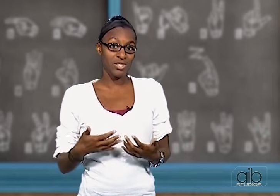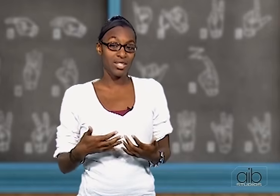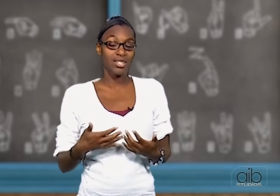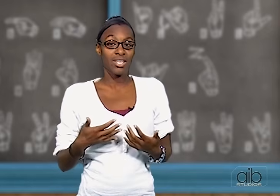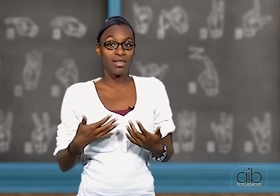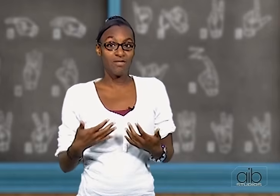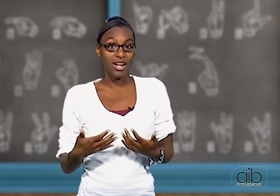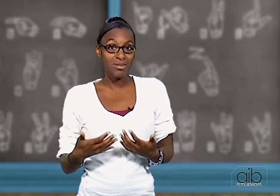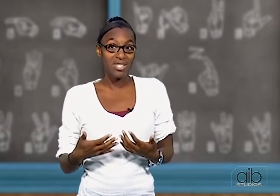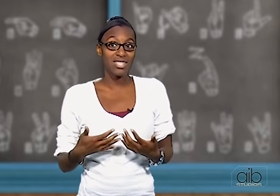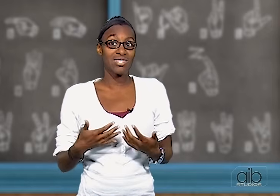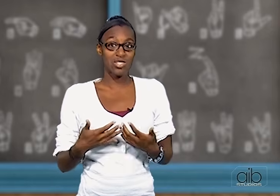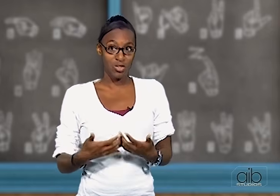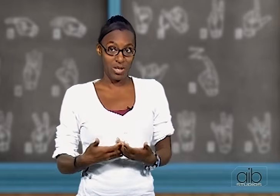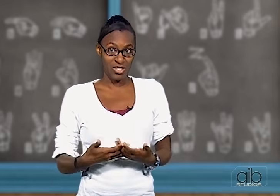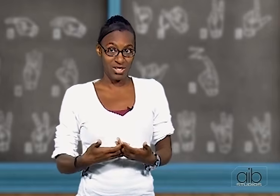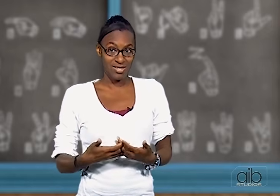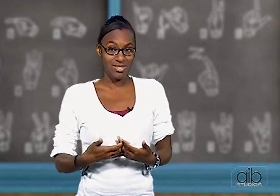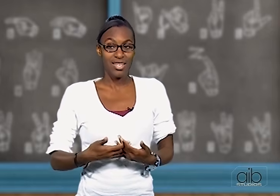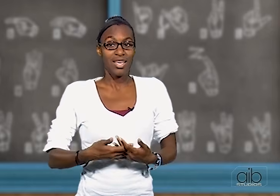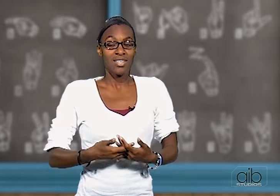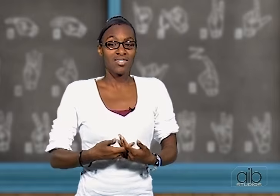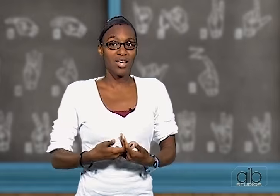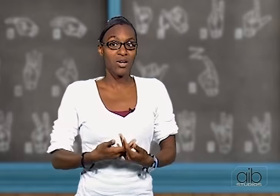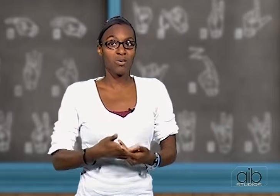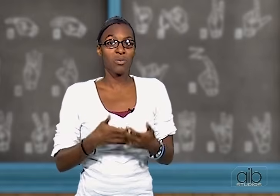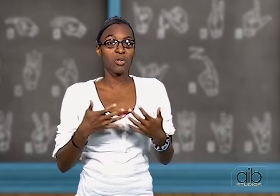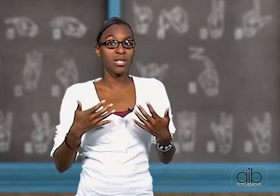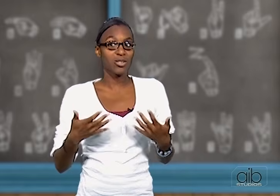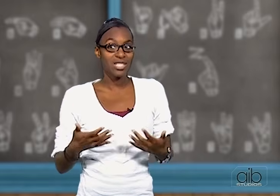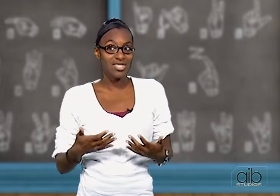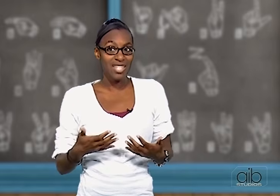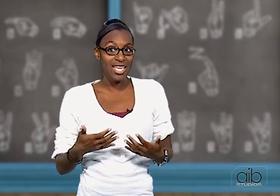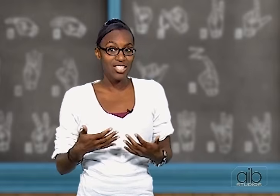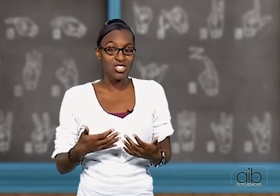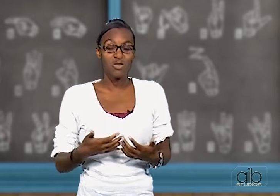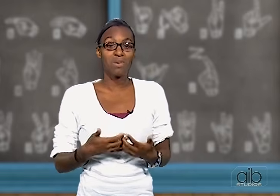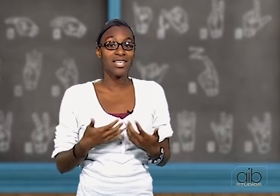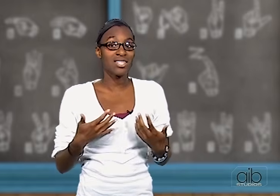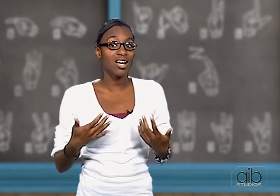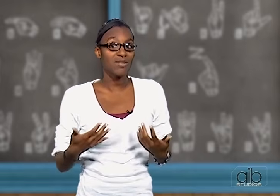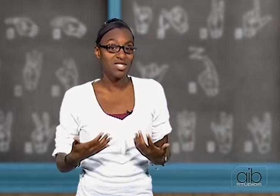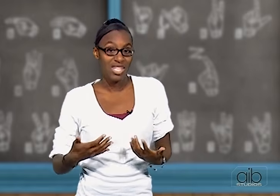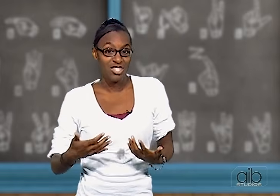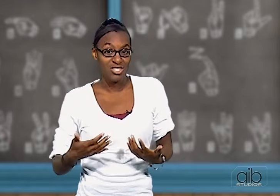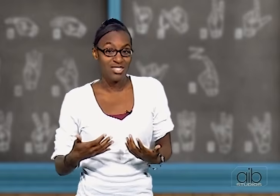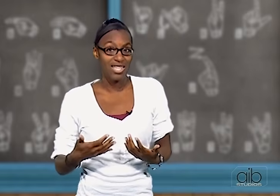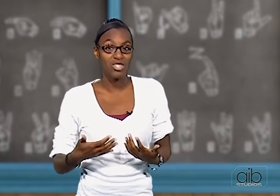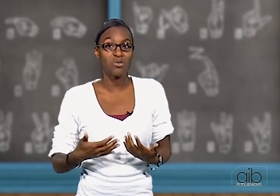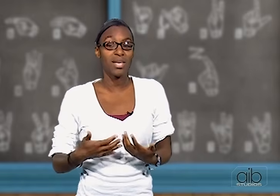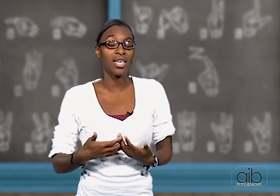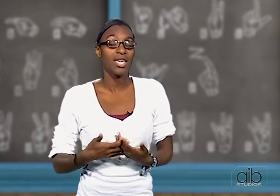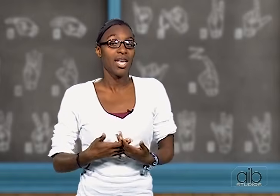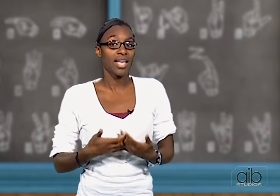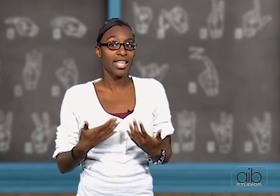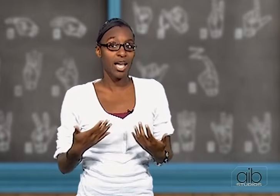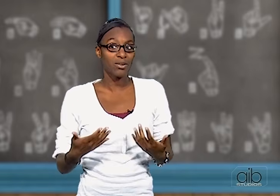different environments and situations. So what we're going to be learning today is just basic conversations that you may